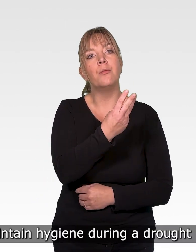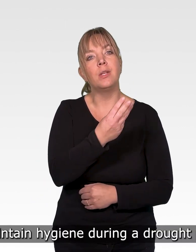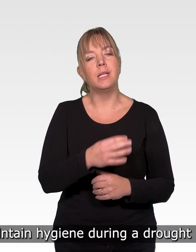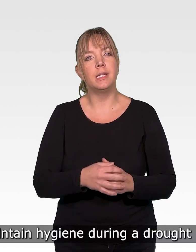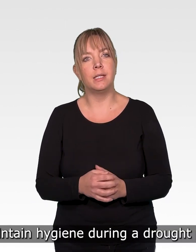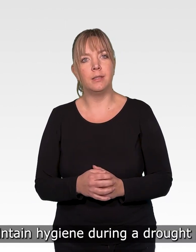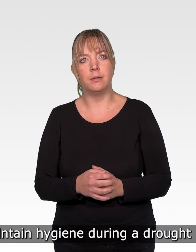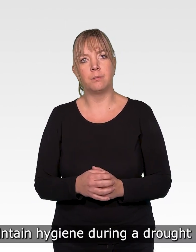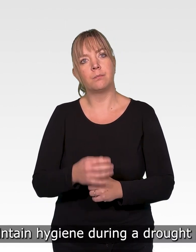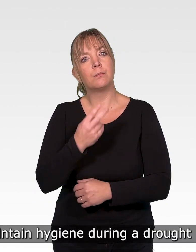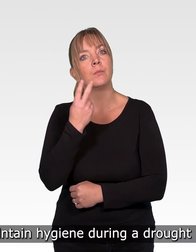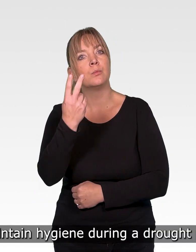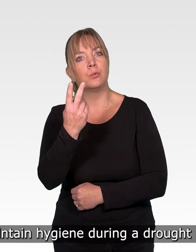3. 2.